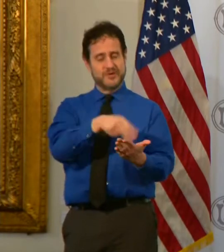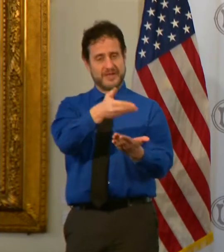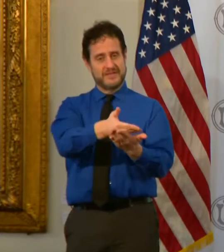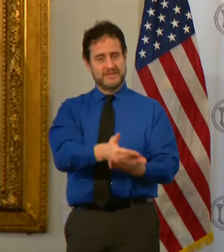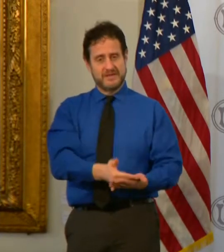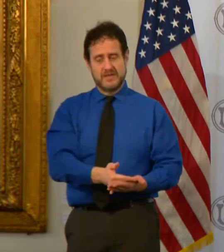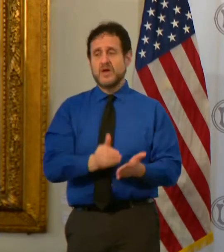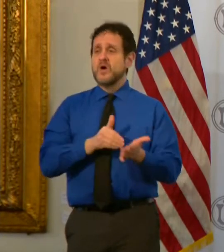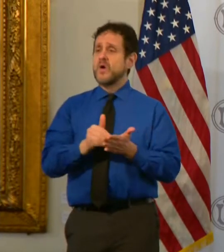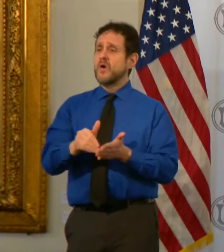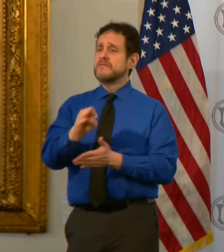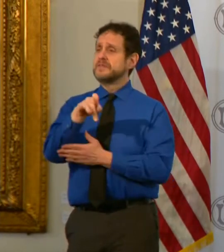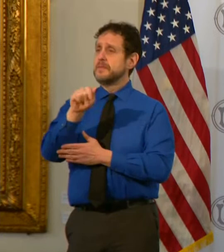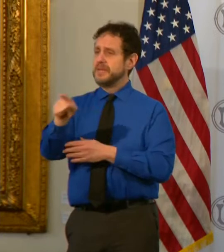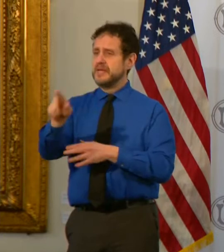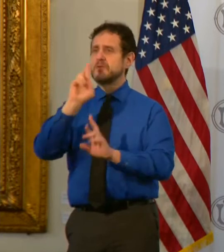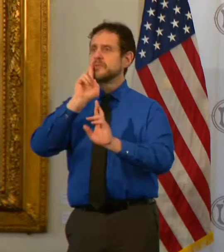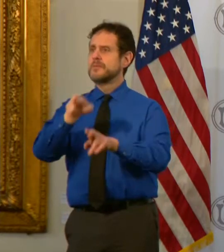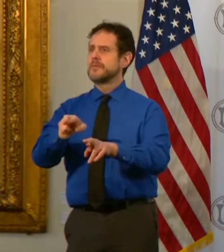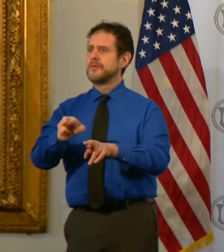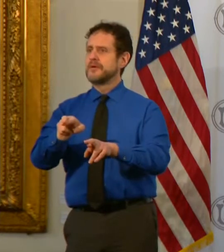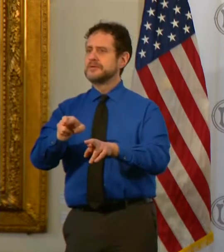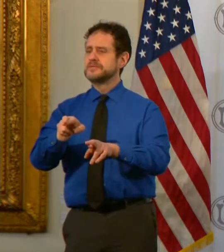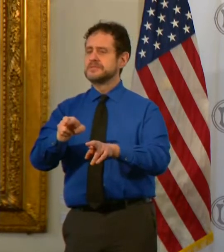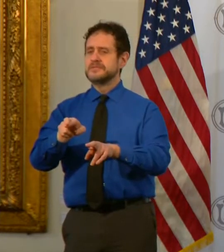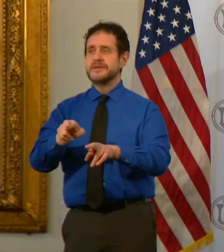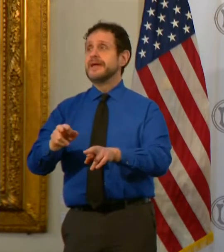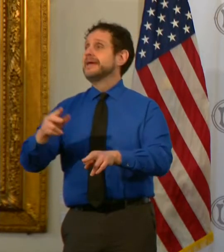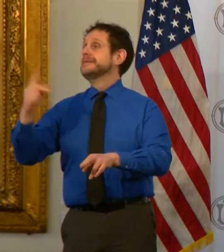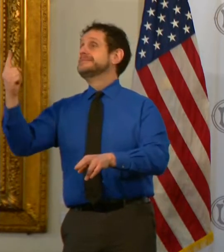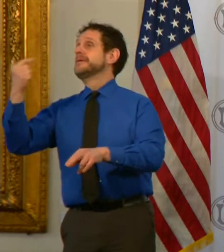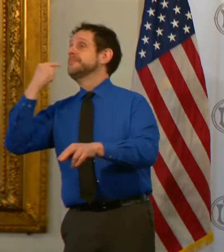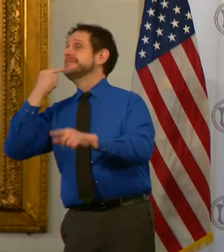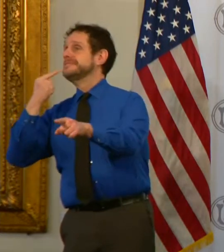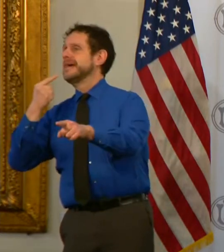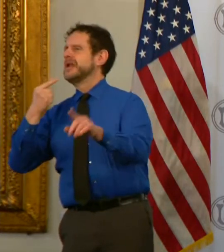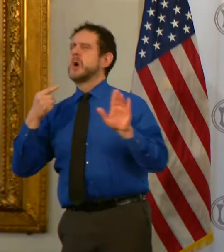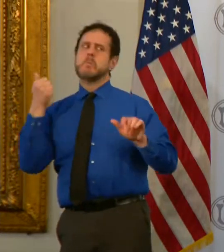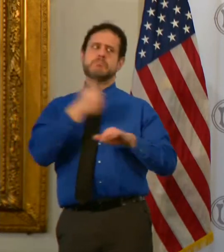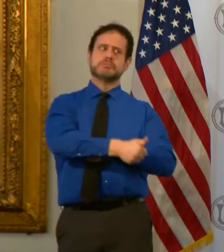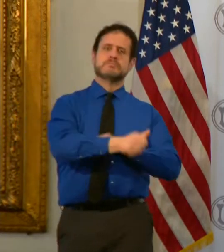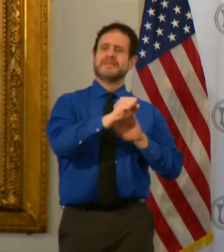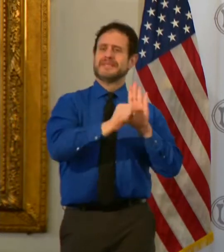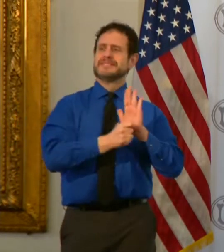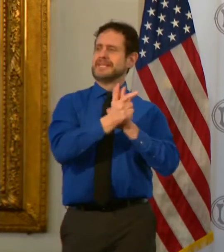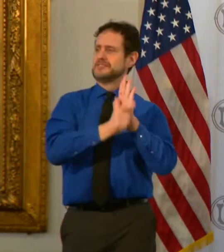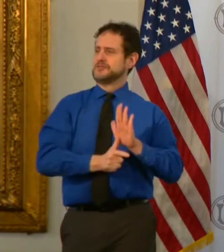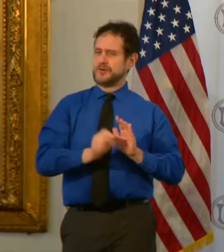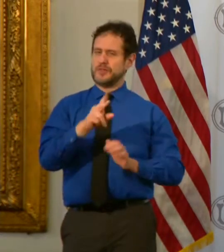reported in media, someone said it's the state's attorney's fault that crime is up.